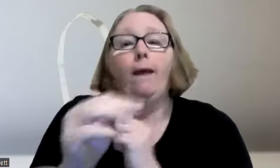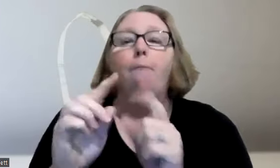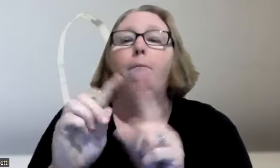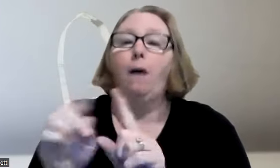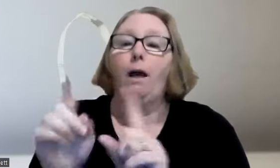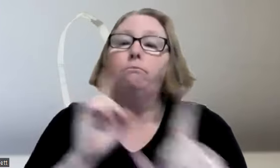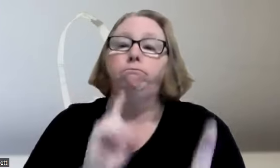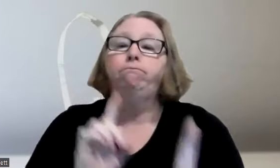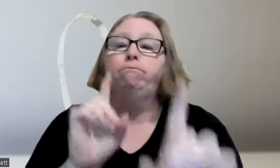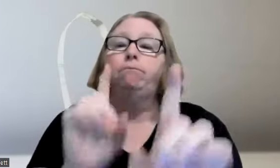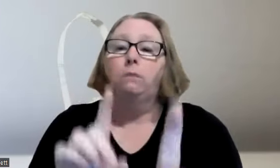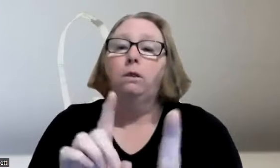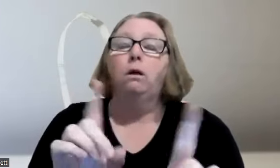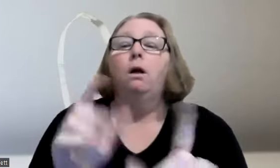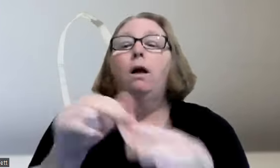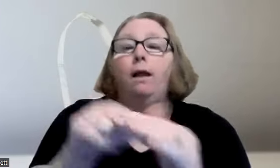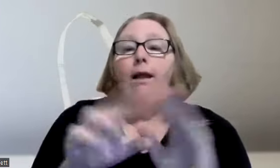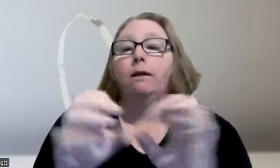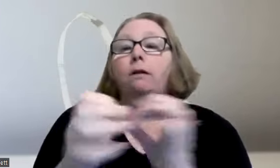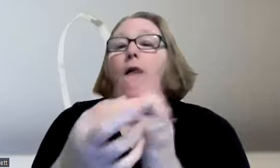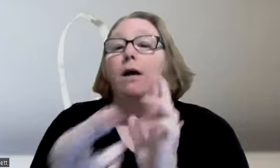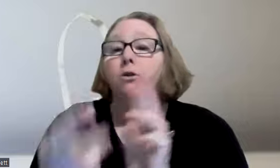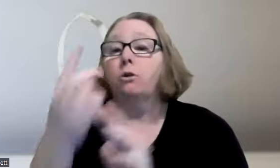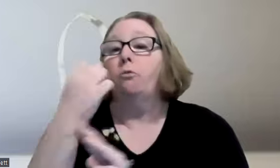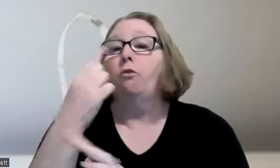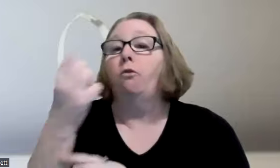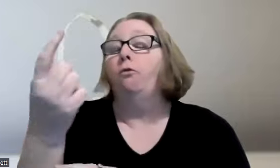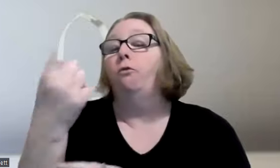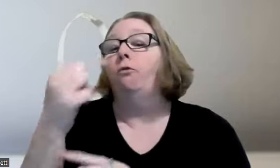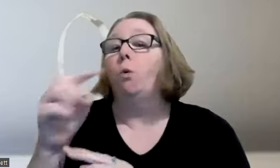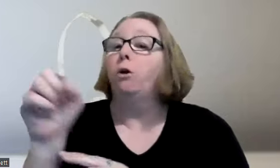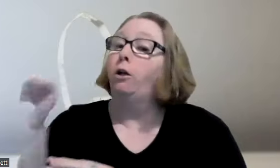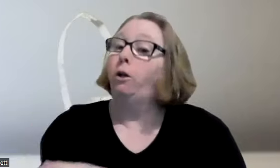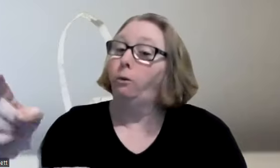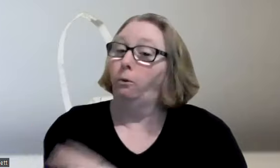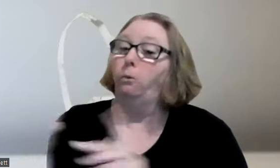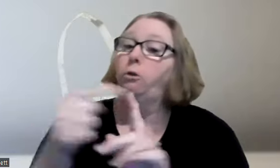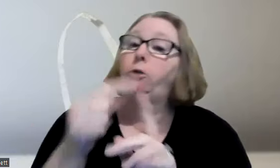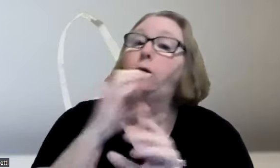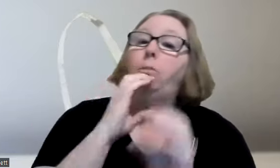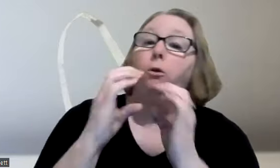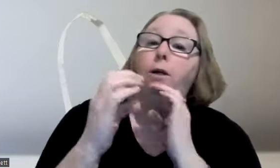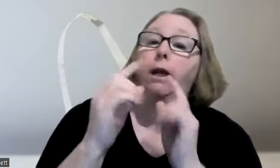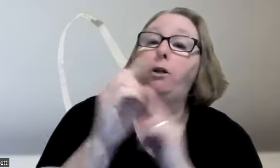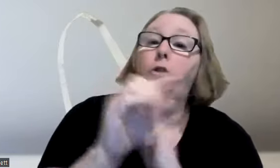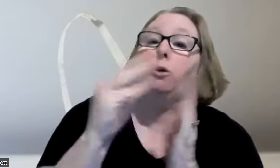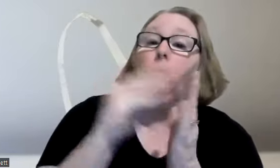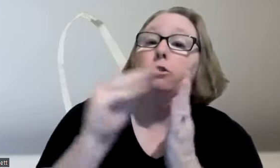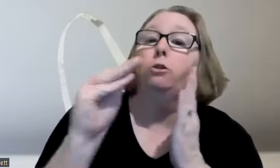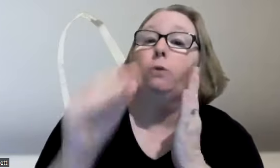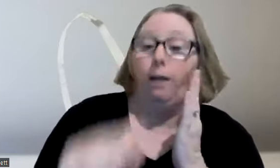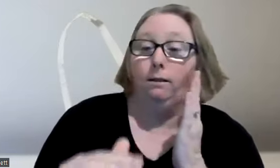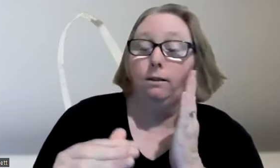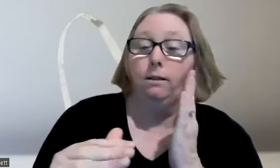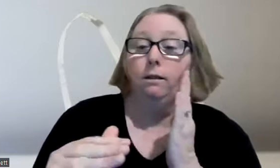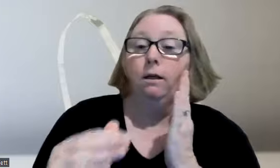them, but in the classroom for you to communicate to your student.